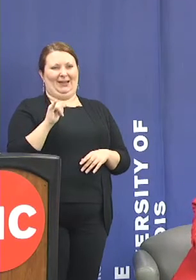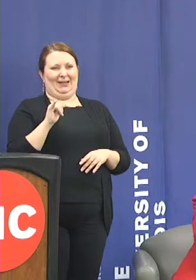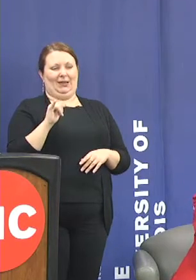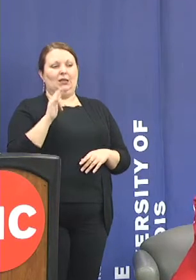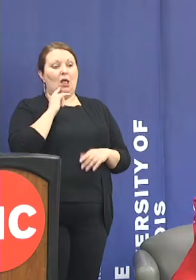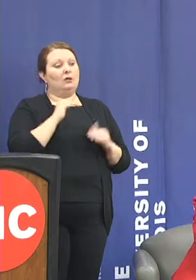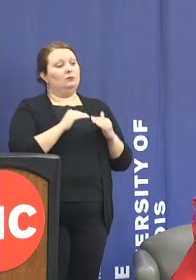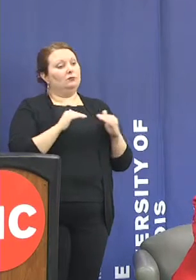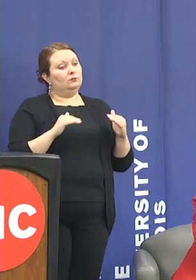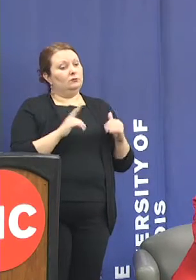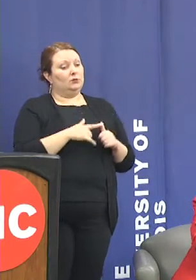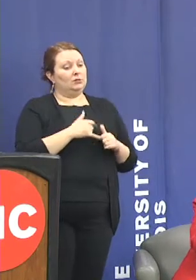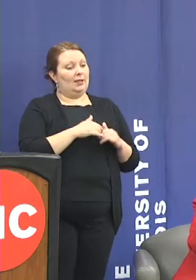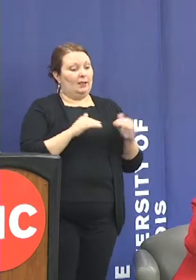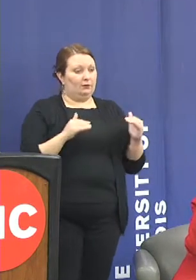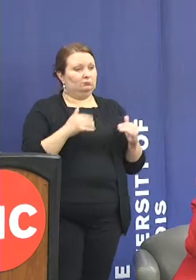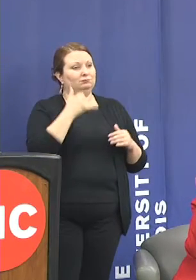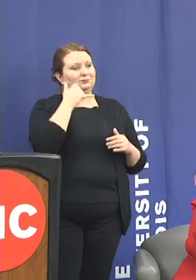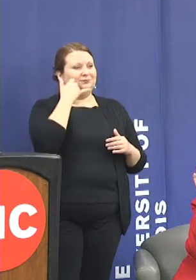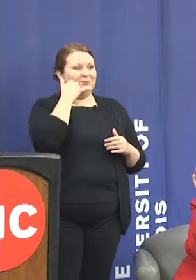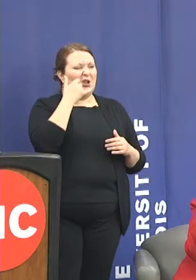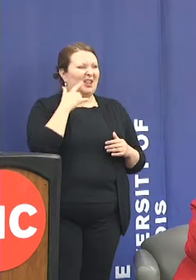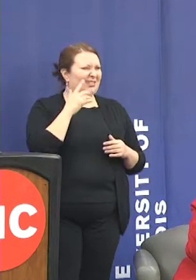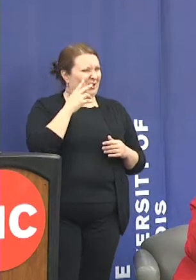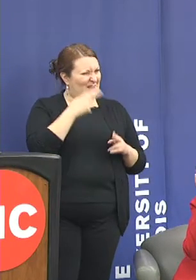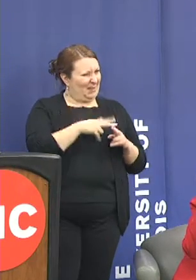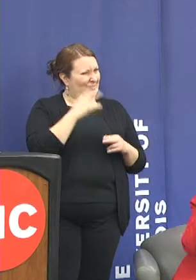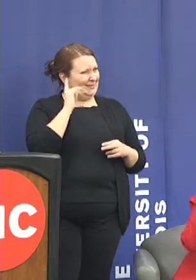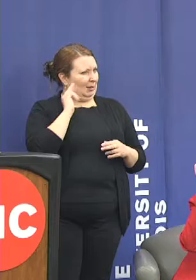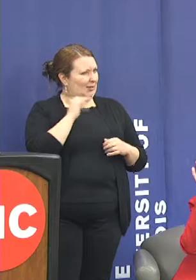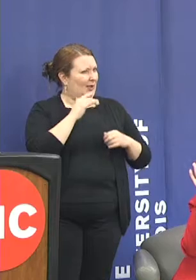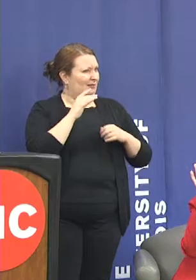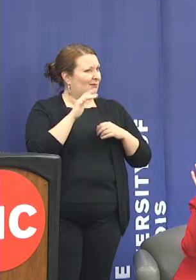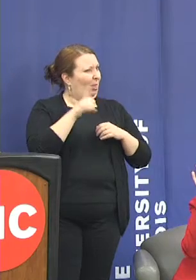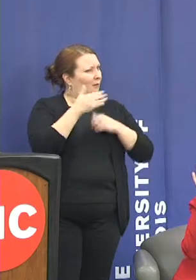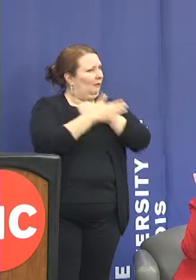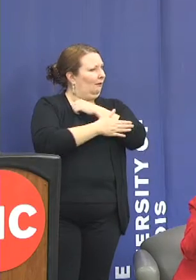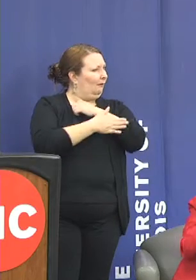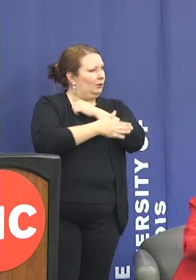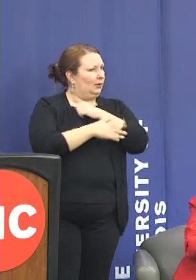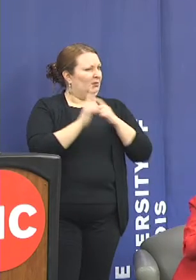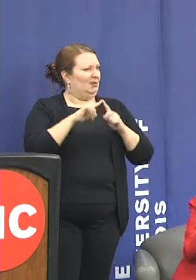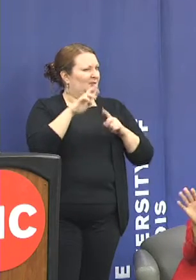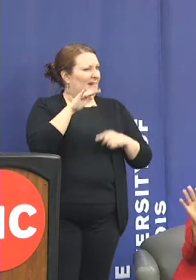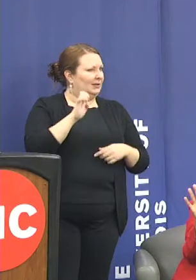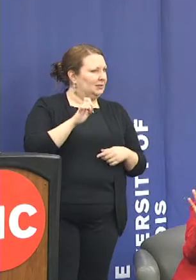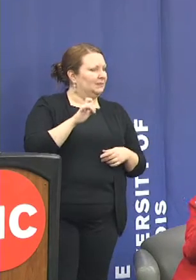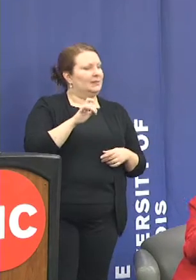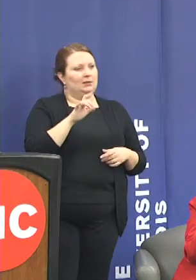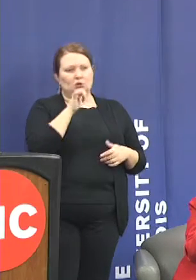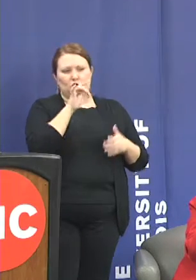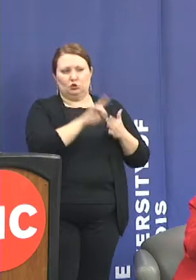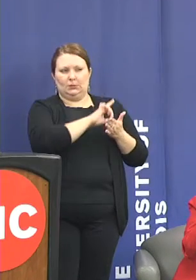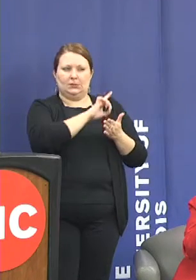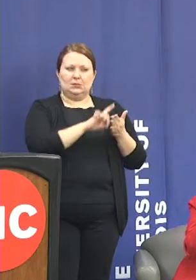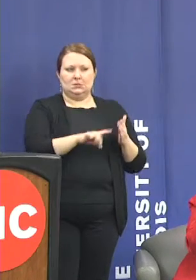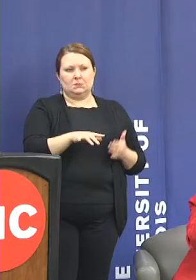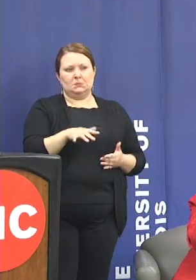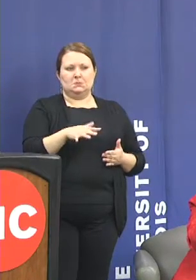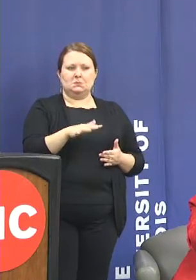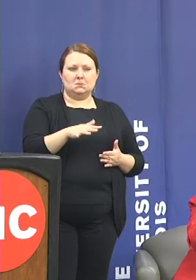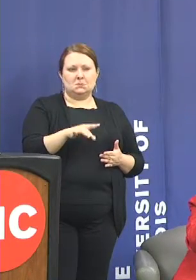that at stage one of the phone call, when you had a foreign sounding name or a name that connoted a particular race, that discrimination